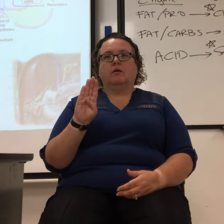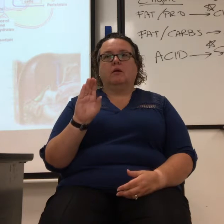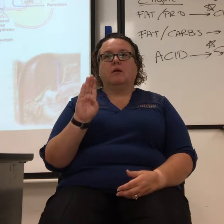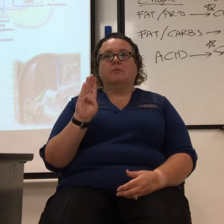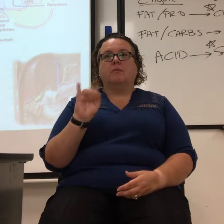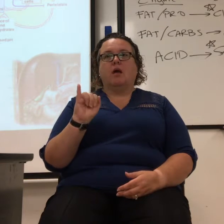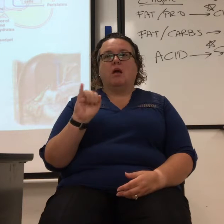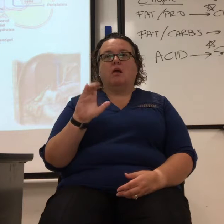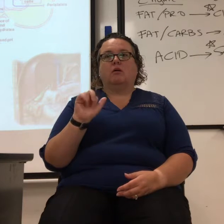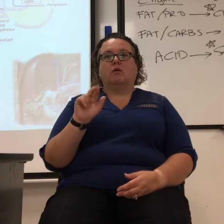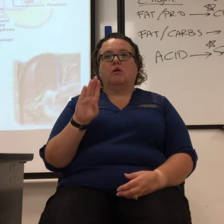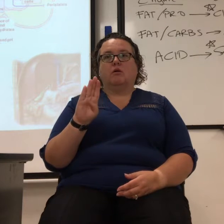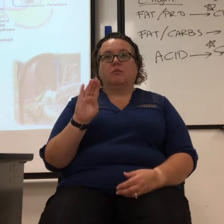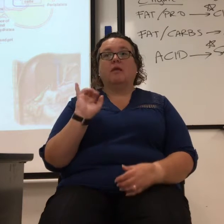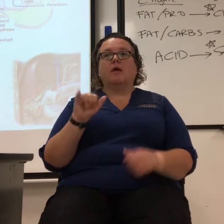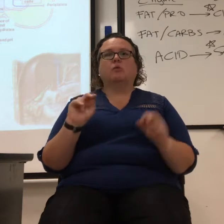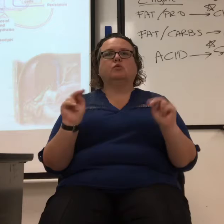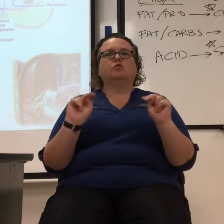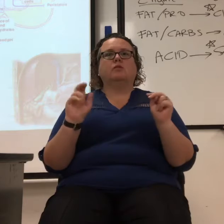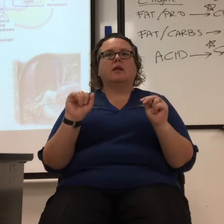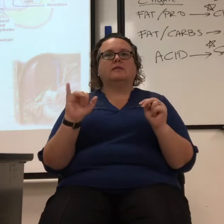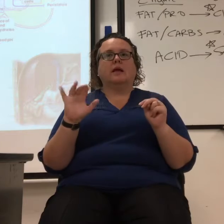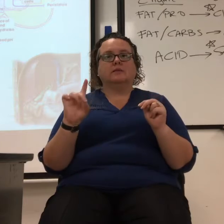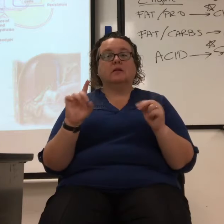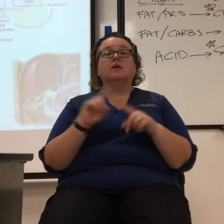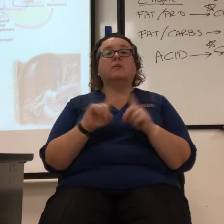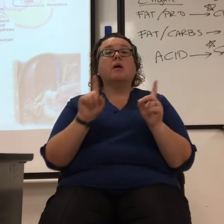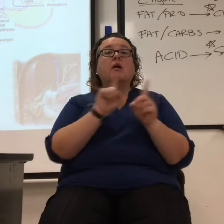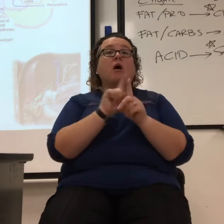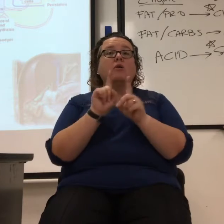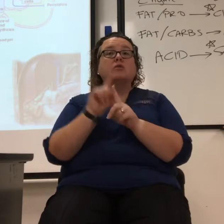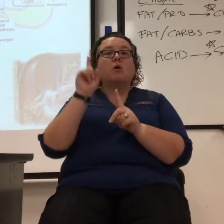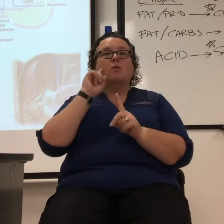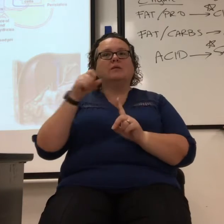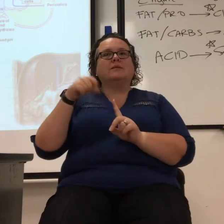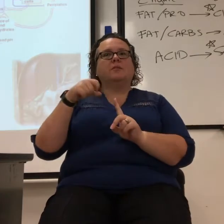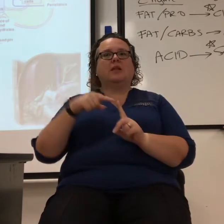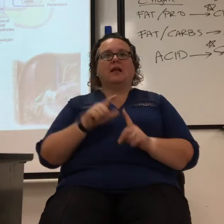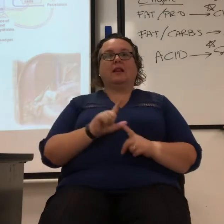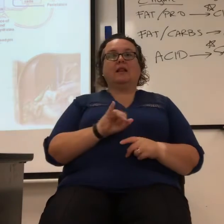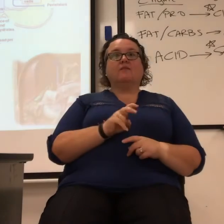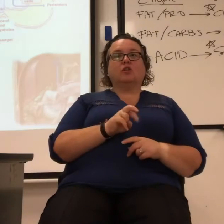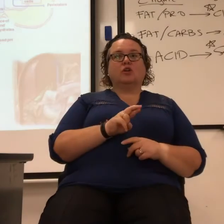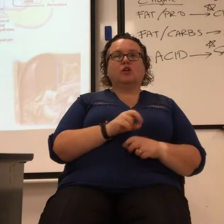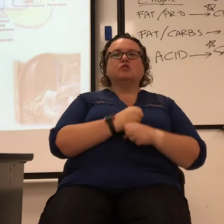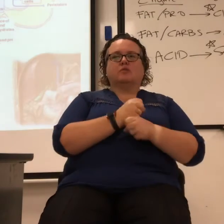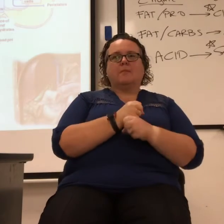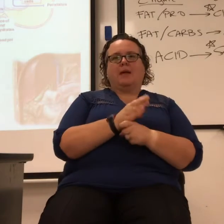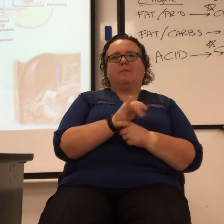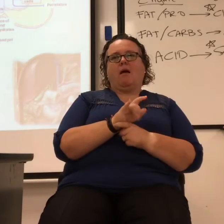That'll neutralize the acid, but it would also stimulate the liver to produce bile.